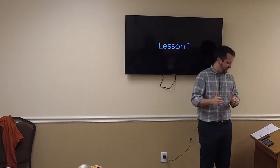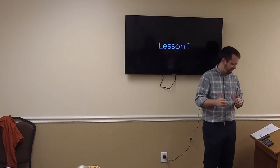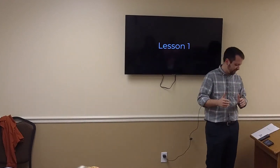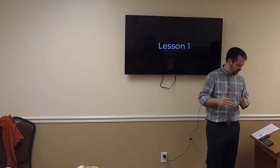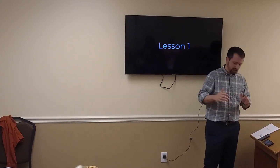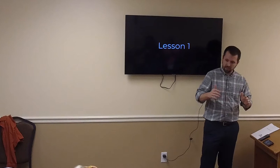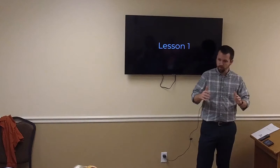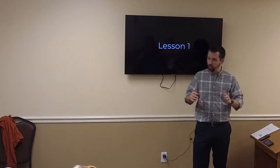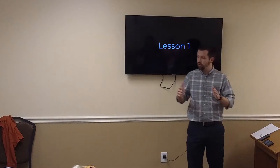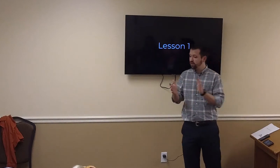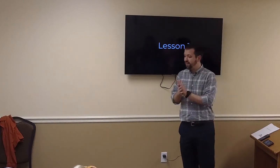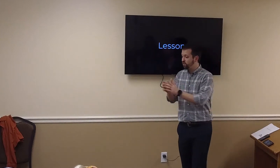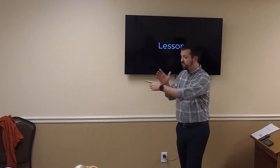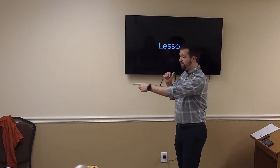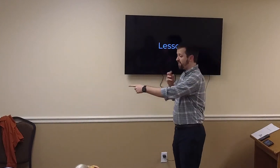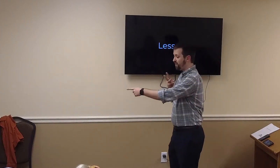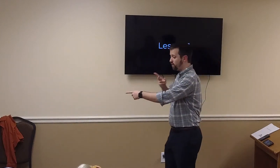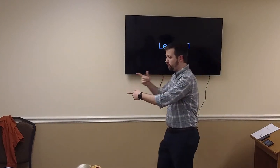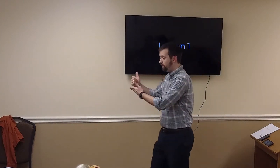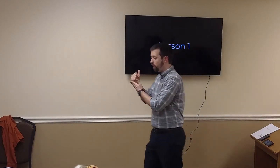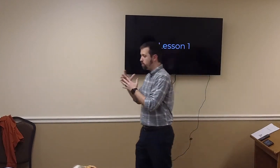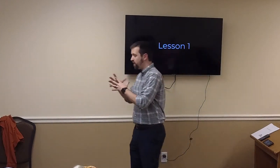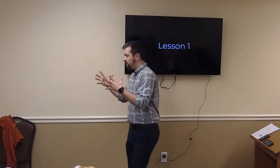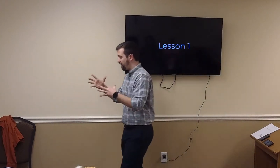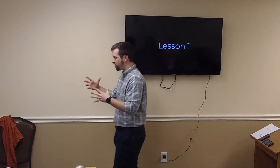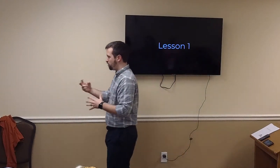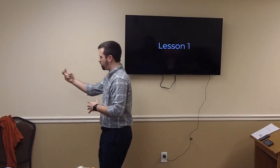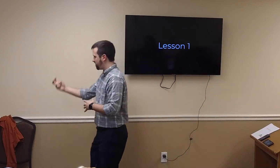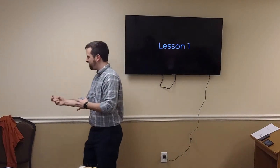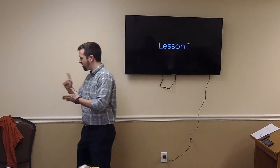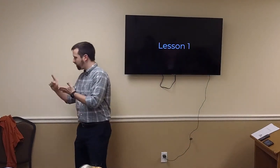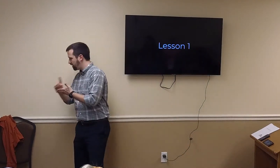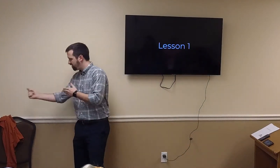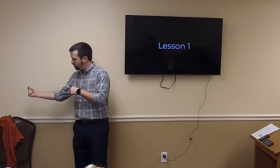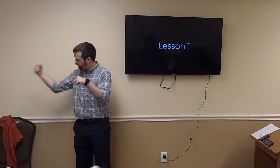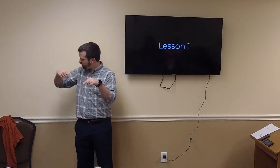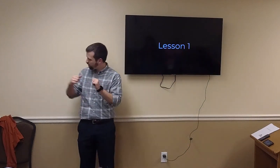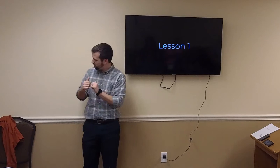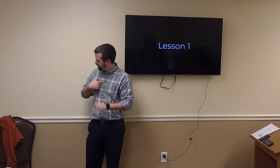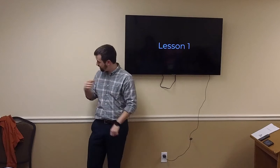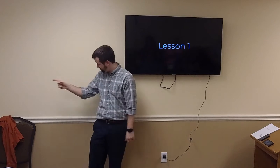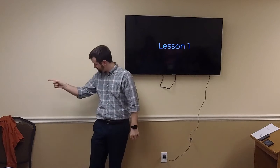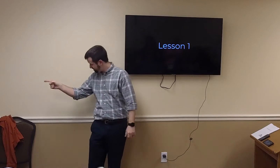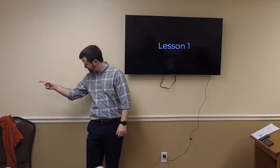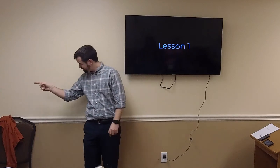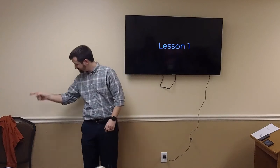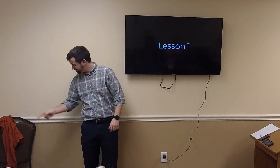Alright, so there we go. So yes, so this is Anthony though. He'll be helping me a lot. So he won't be sitting there every week because he'll be up here with me. And